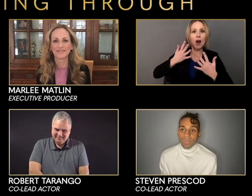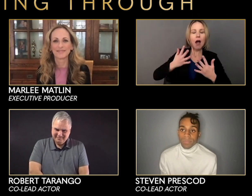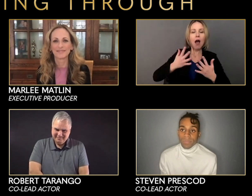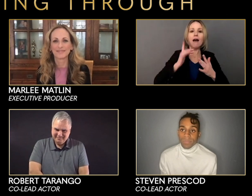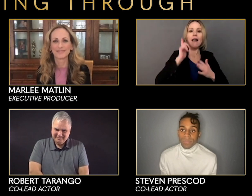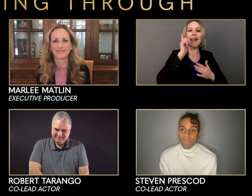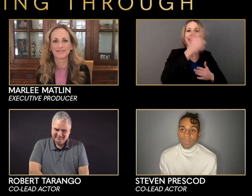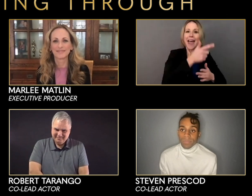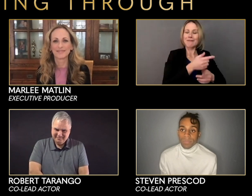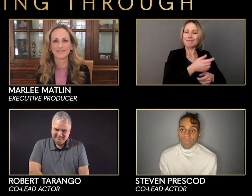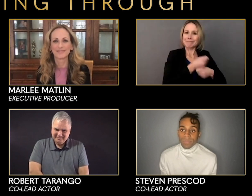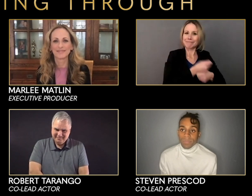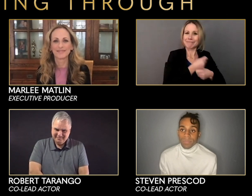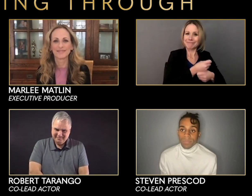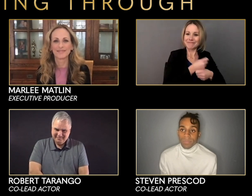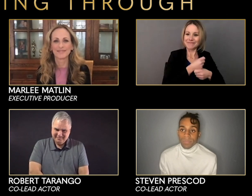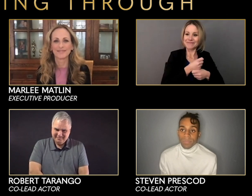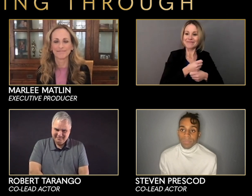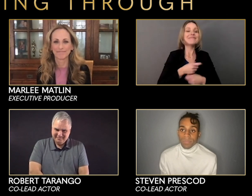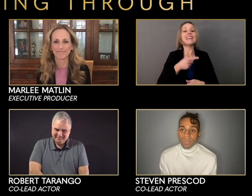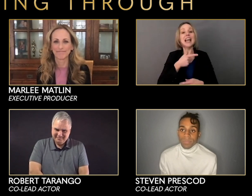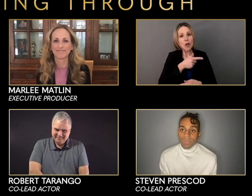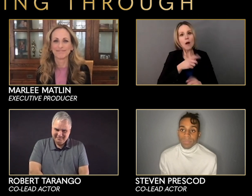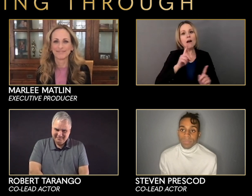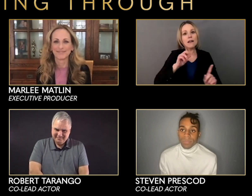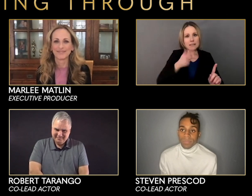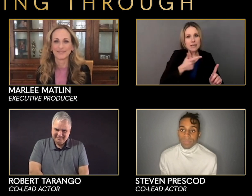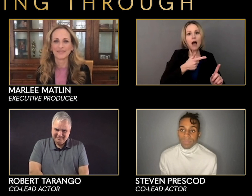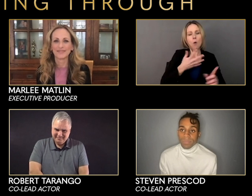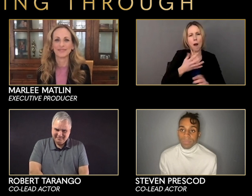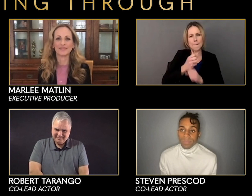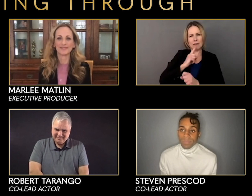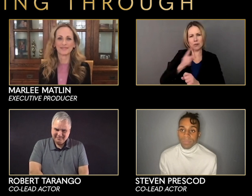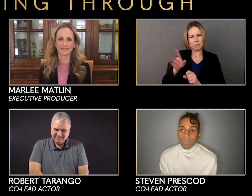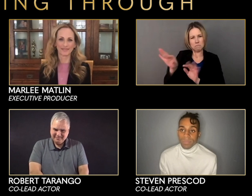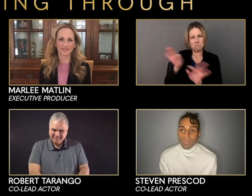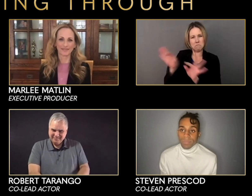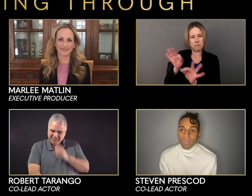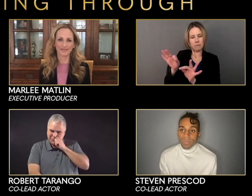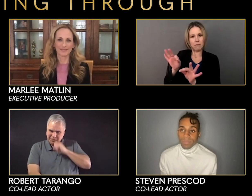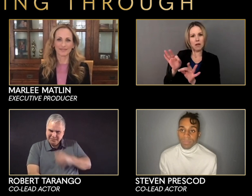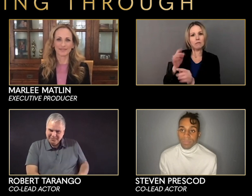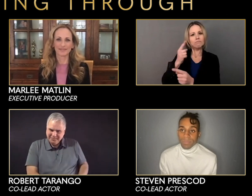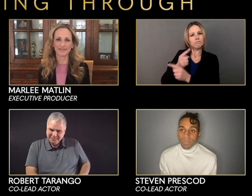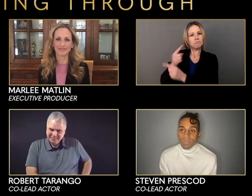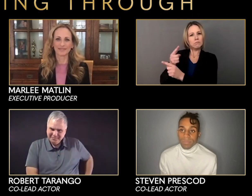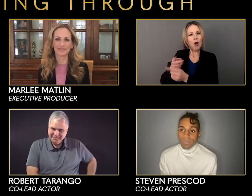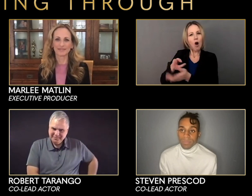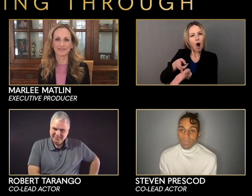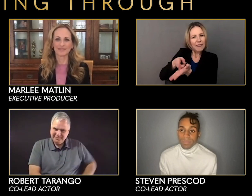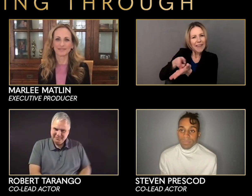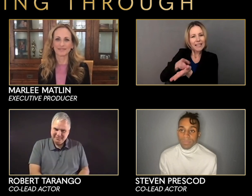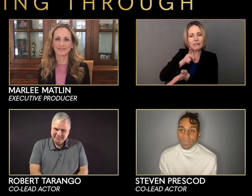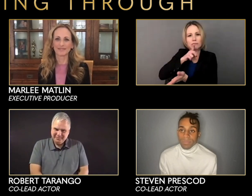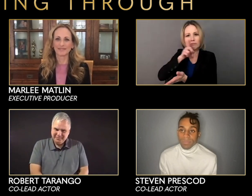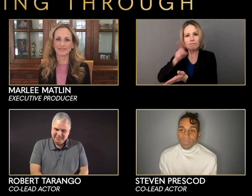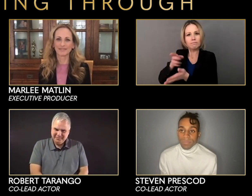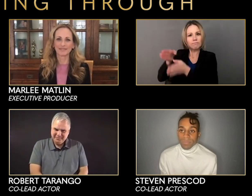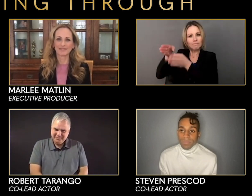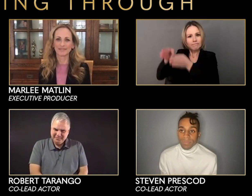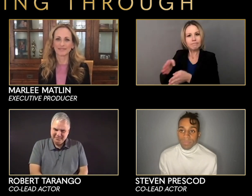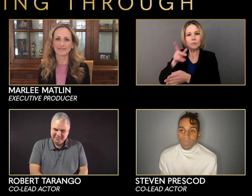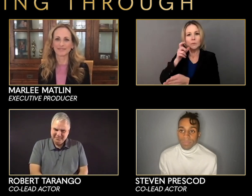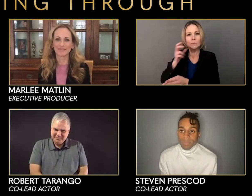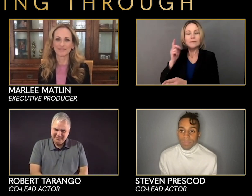authentically cast the film and create a fully accessible screening event around the film, the Feeling Through experience, which they took across